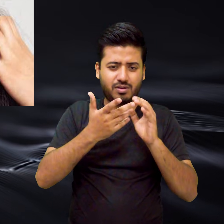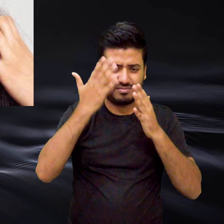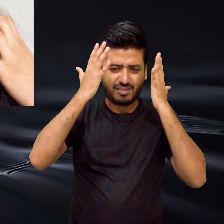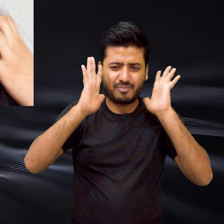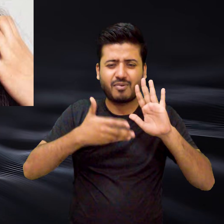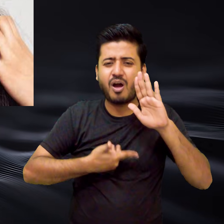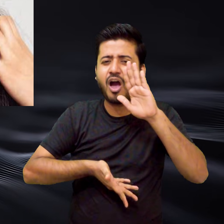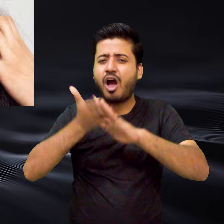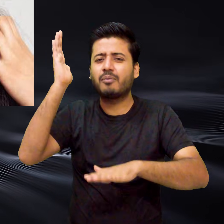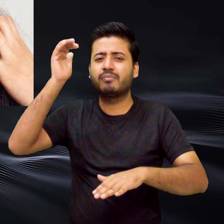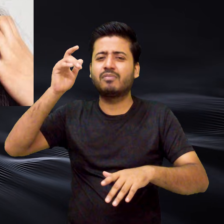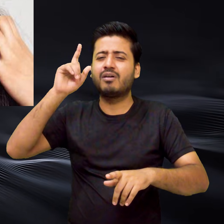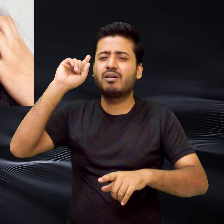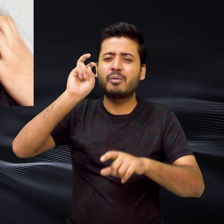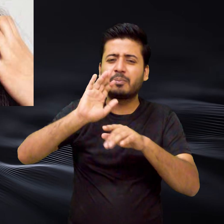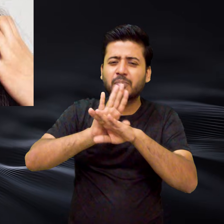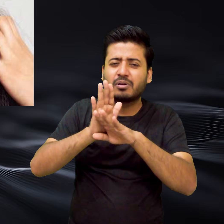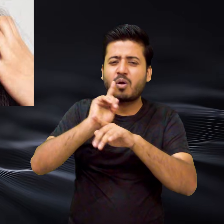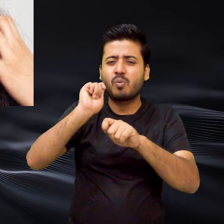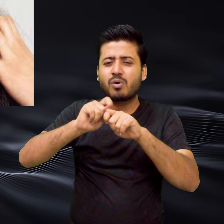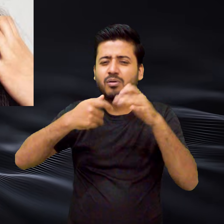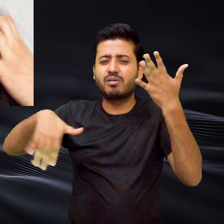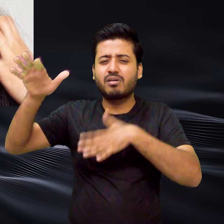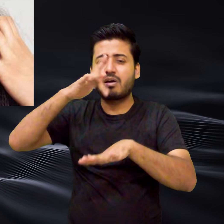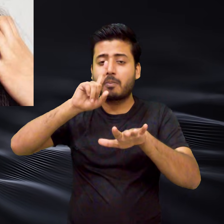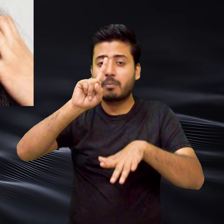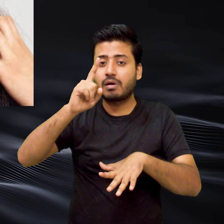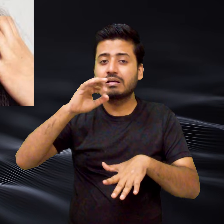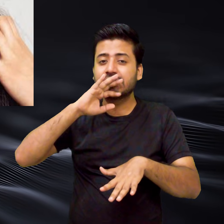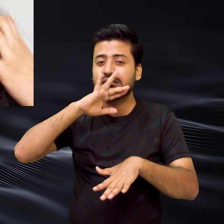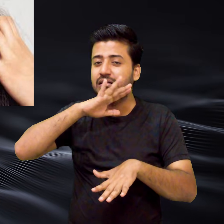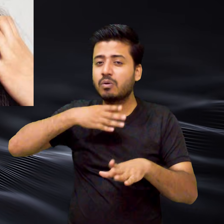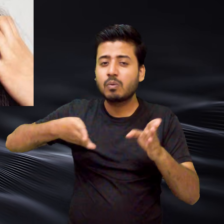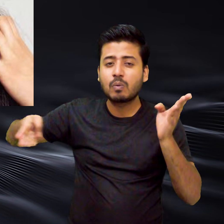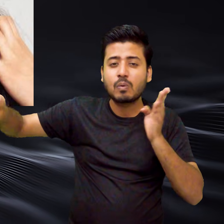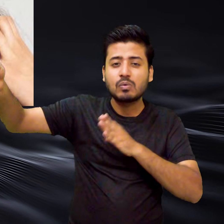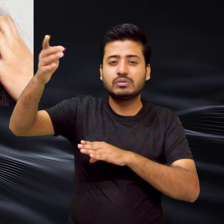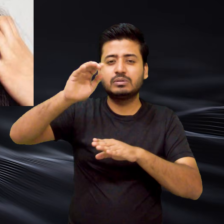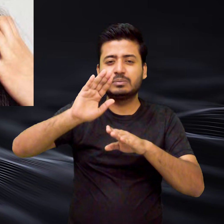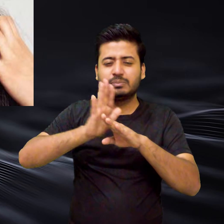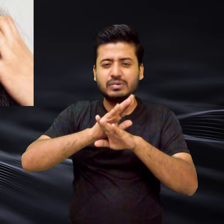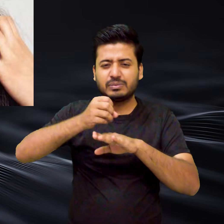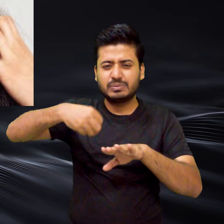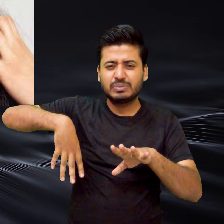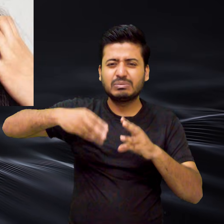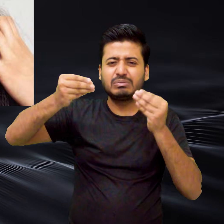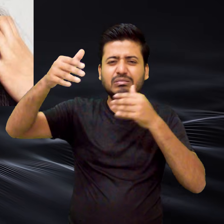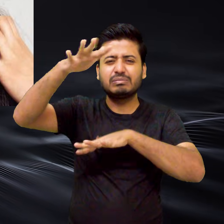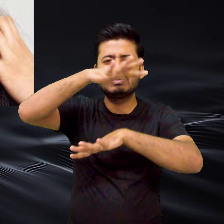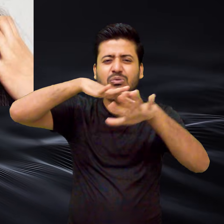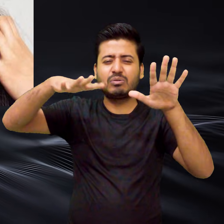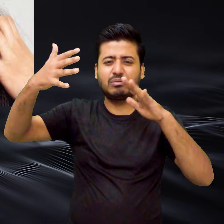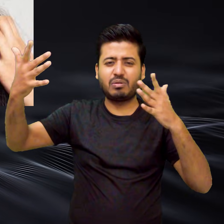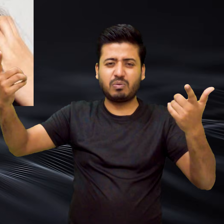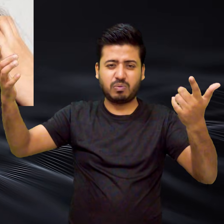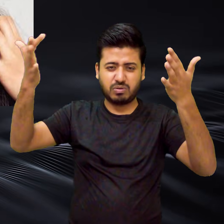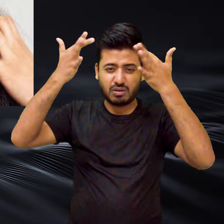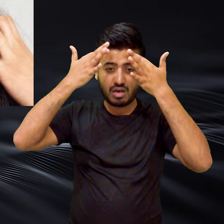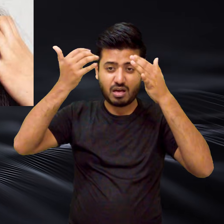Treats dryness and dandruff. Almond oil is highly moisturizing and helps to soothe a dry, flaky, and itchy scalp.